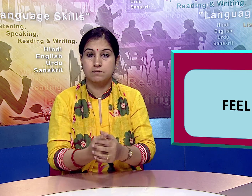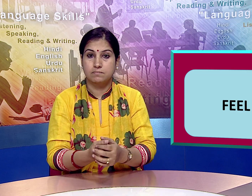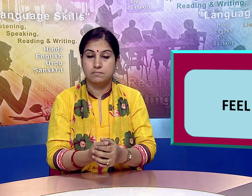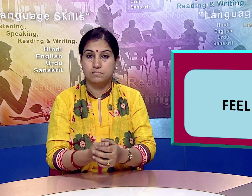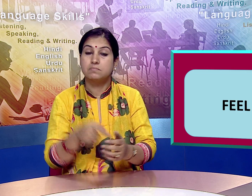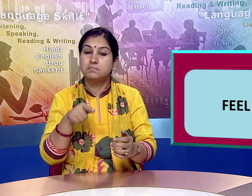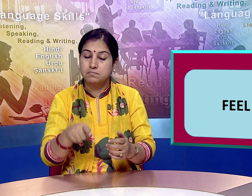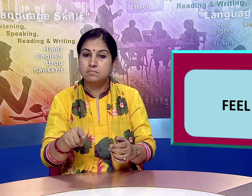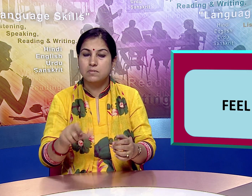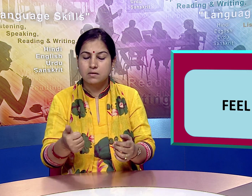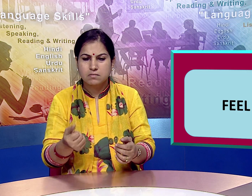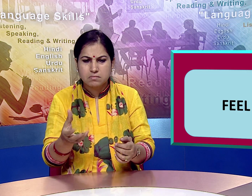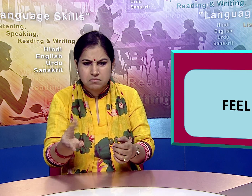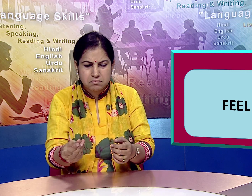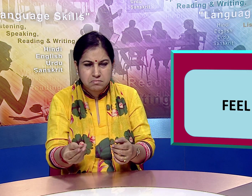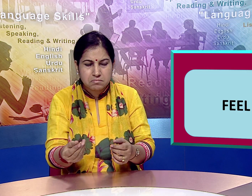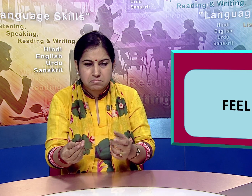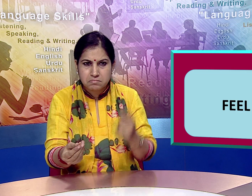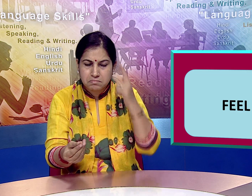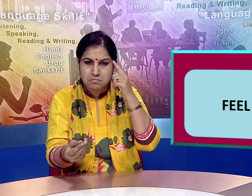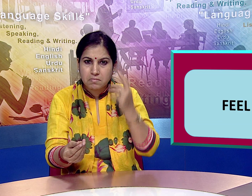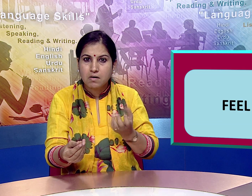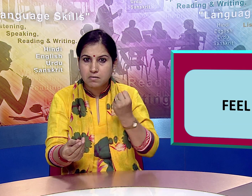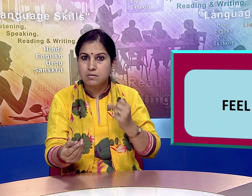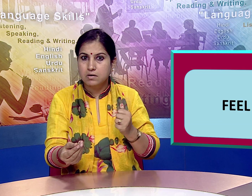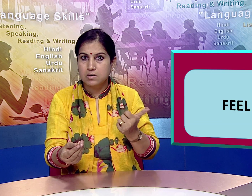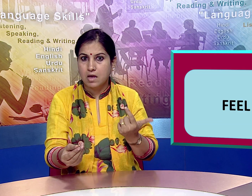and thus can be recognized on that basis.